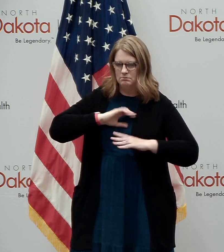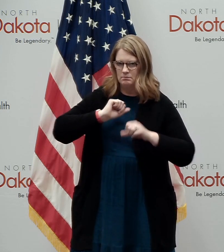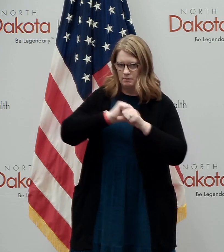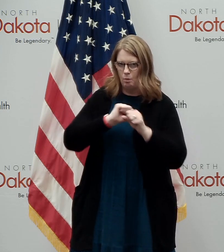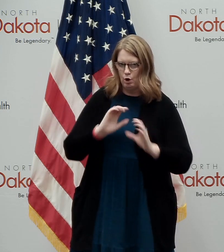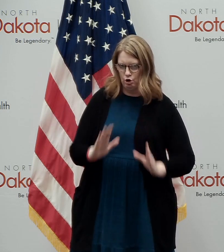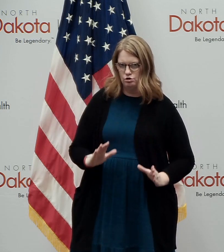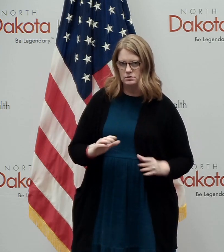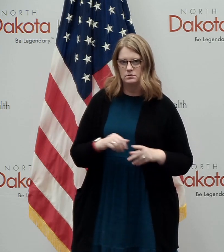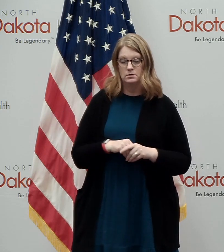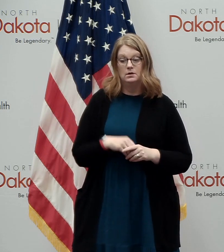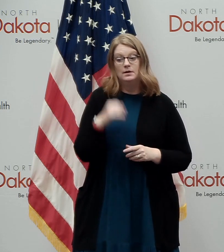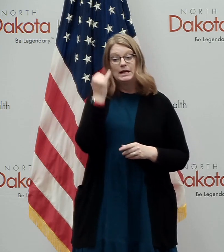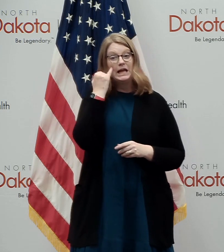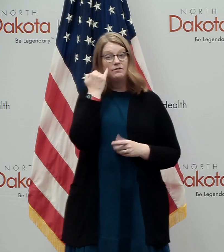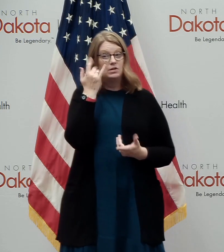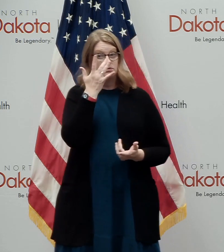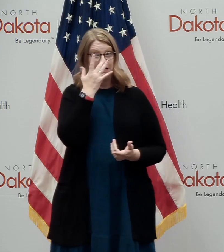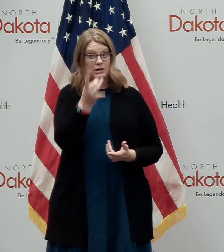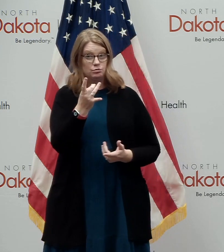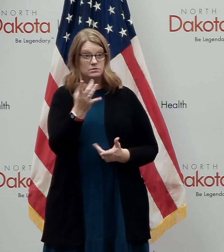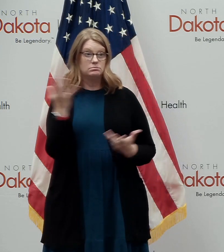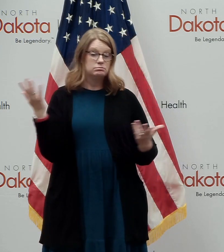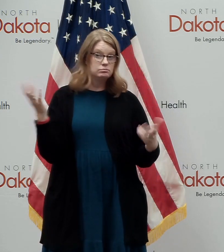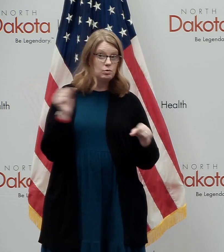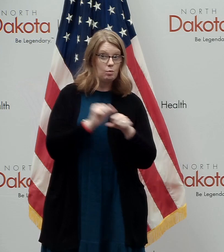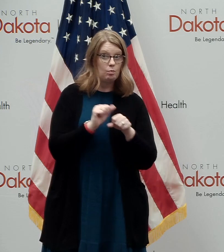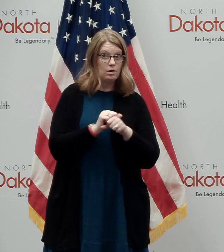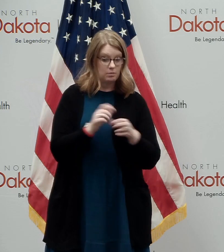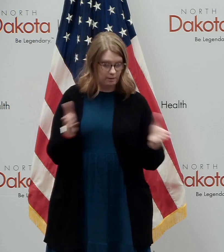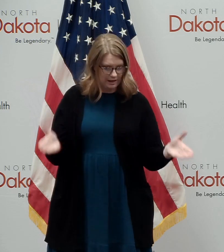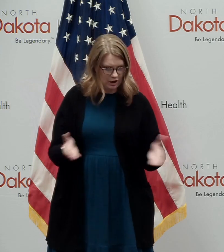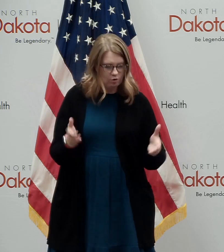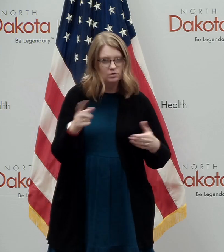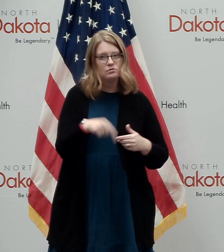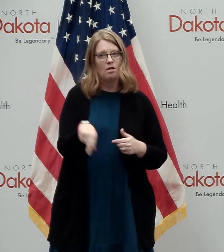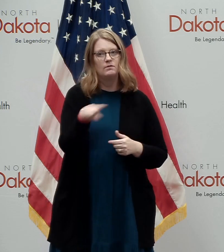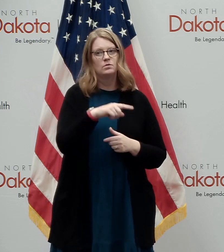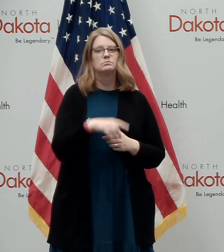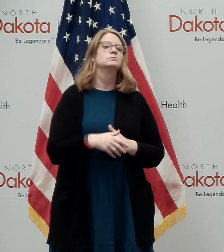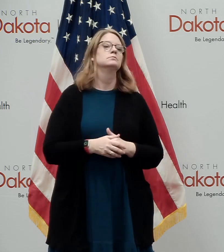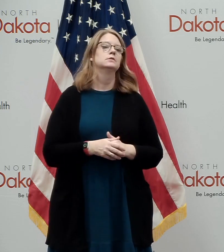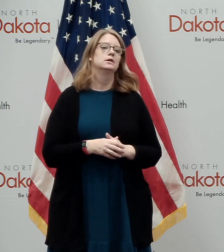again, if anybody has any interest, we would encourage them to do it. It's